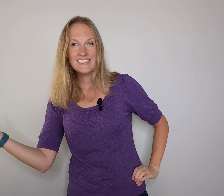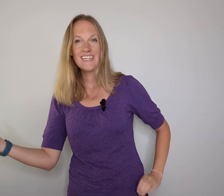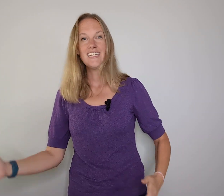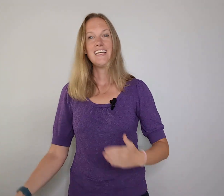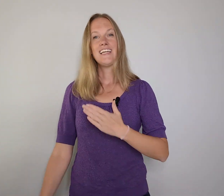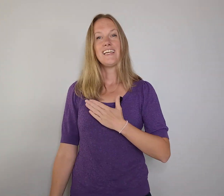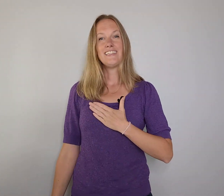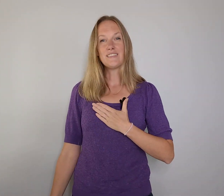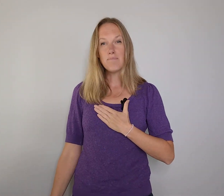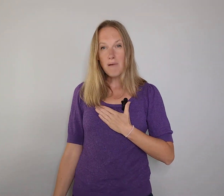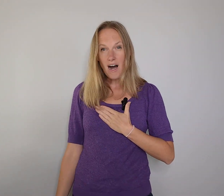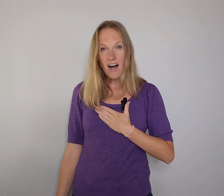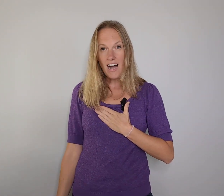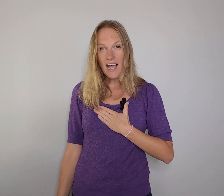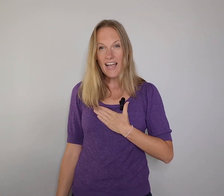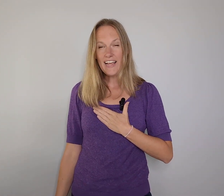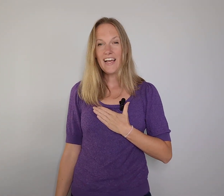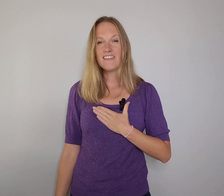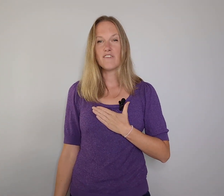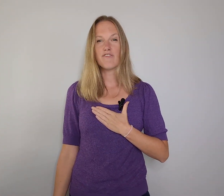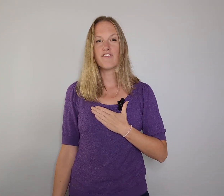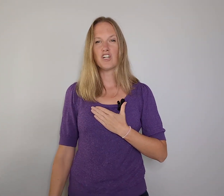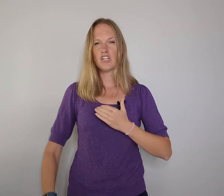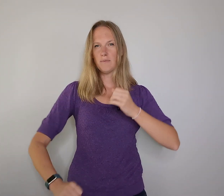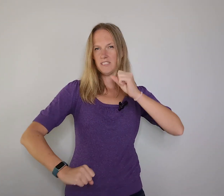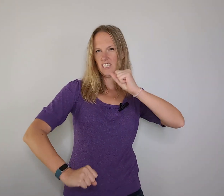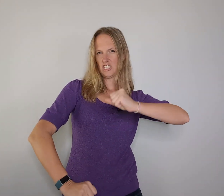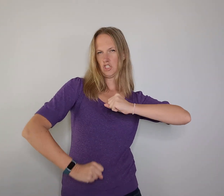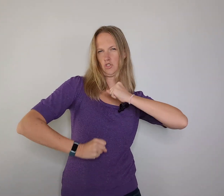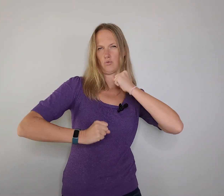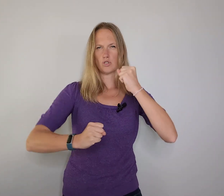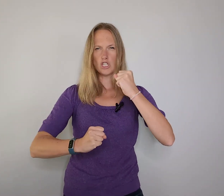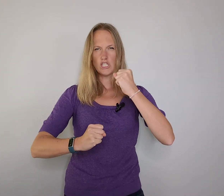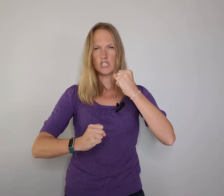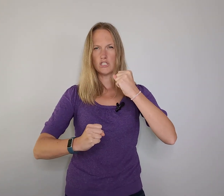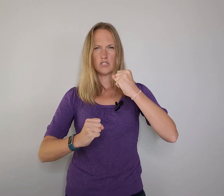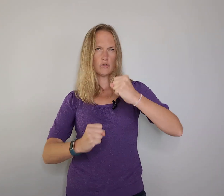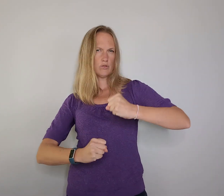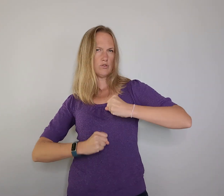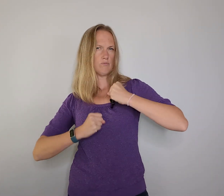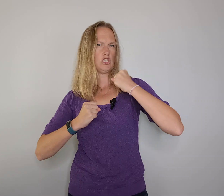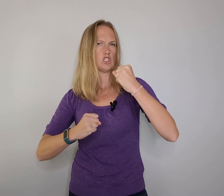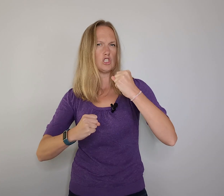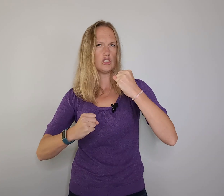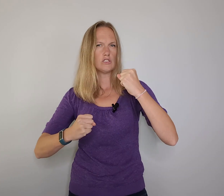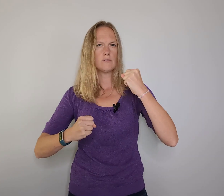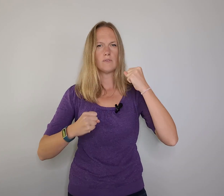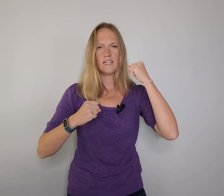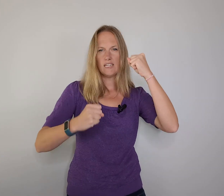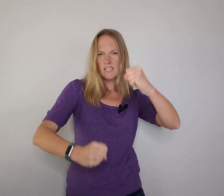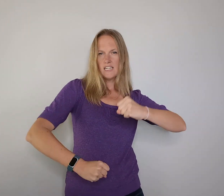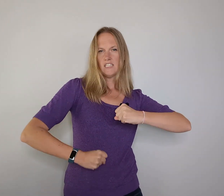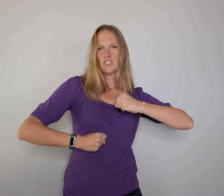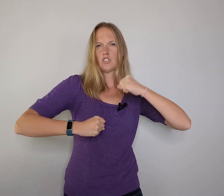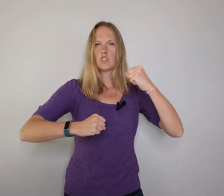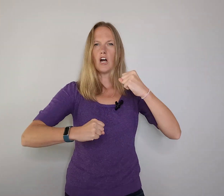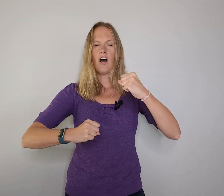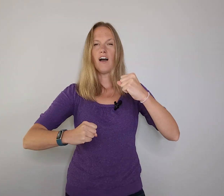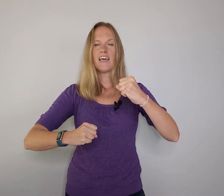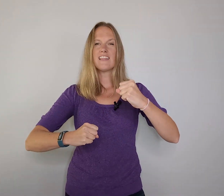Christ is my, and then firm is like strong. Show those muscles, right? Strong, and